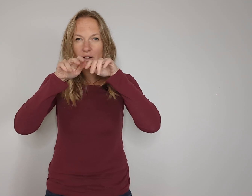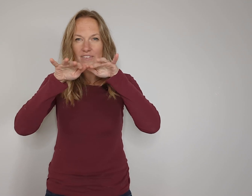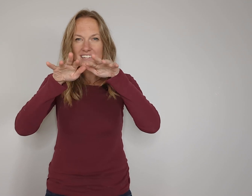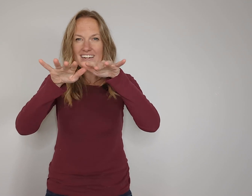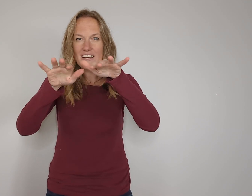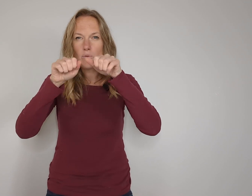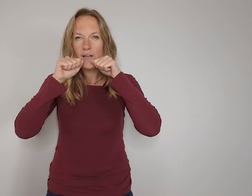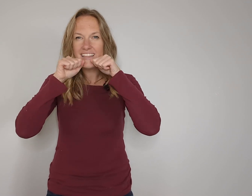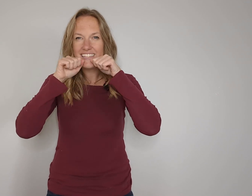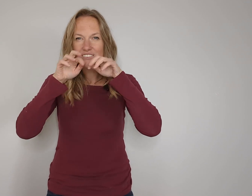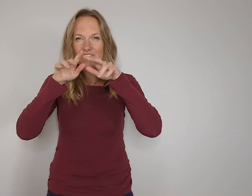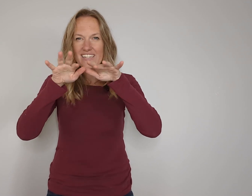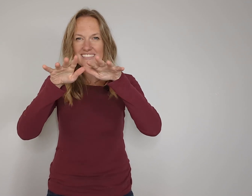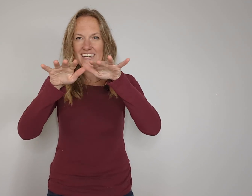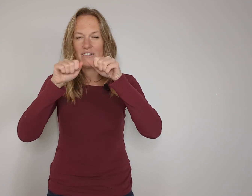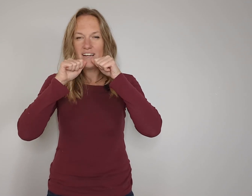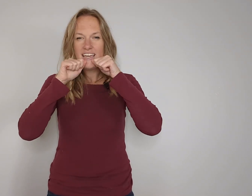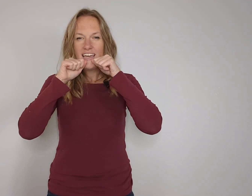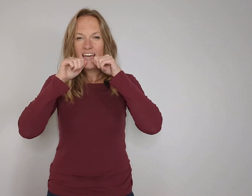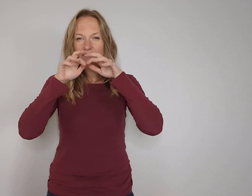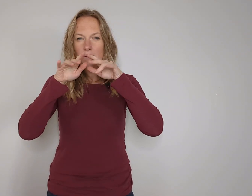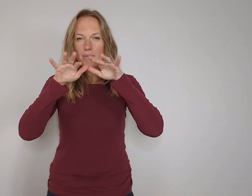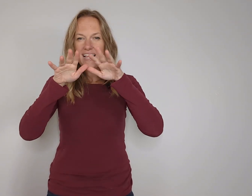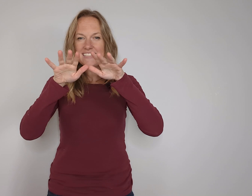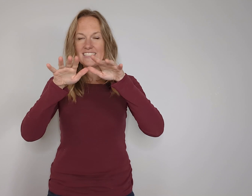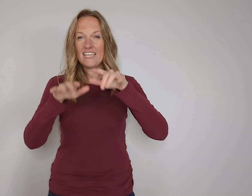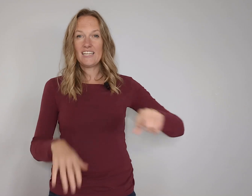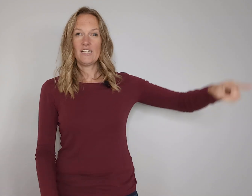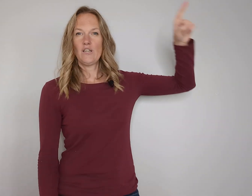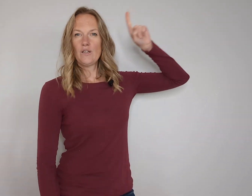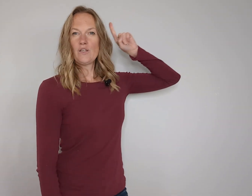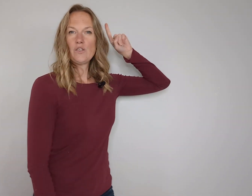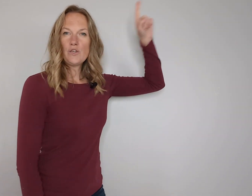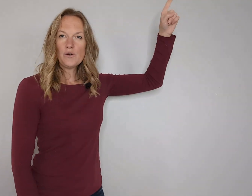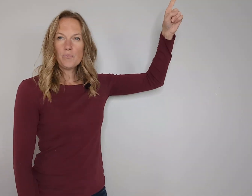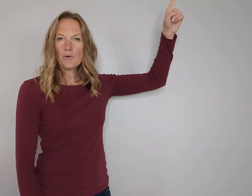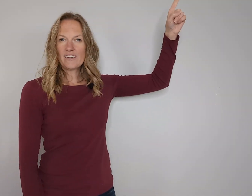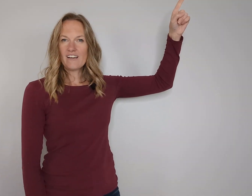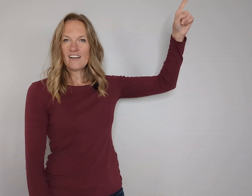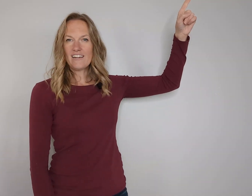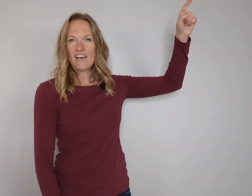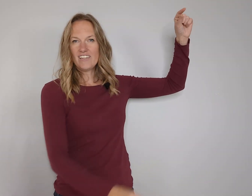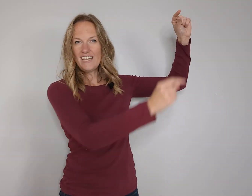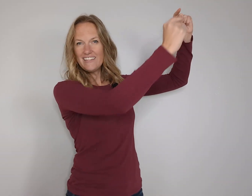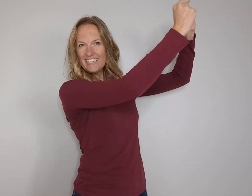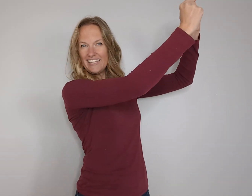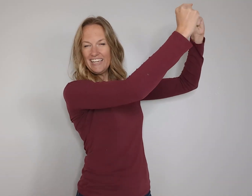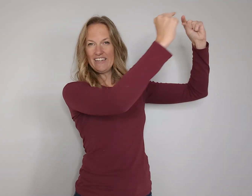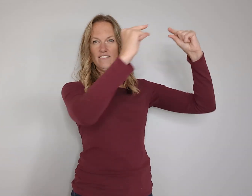mouth and you're kind of wiggling those fingers out. Every blessing, you pointing to God in heaven, and then give.